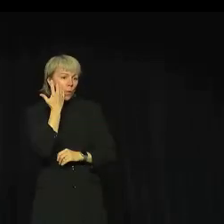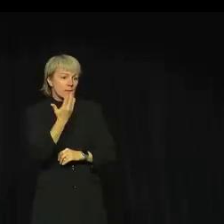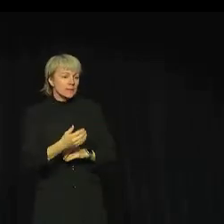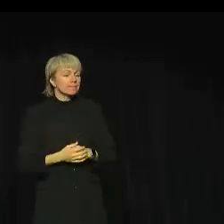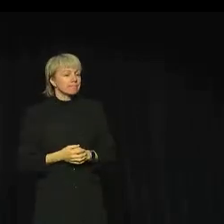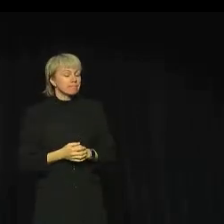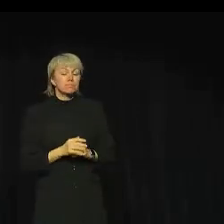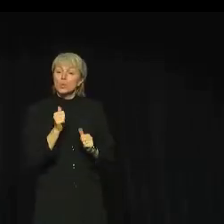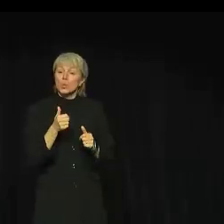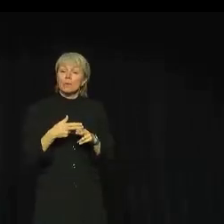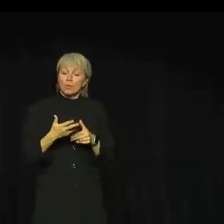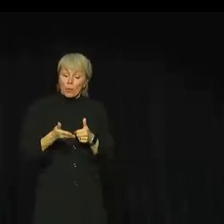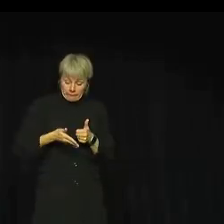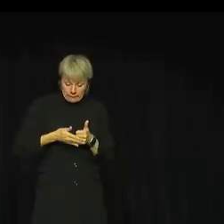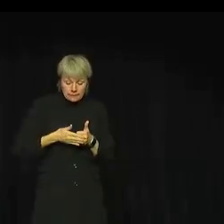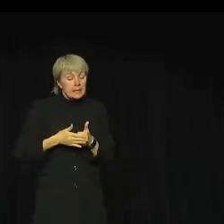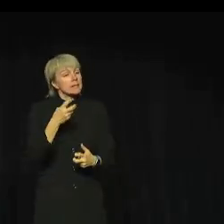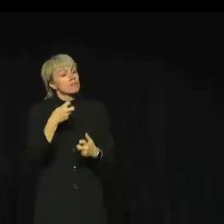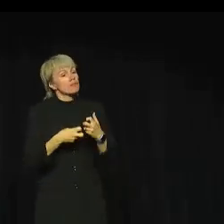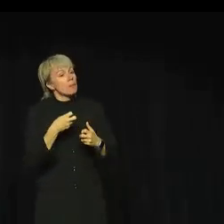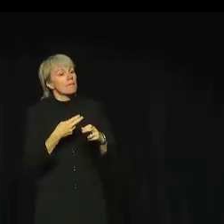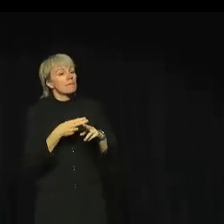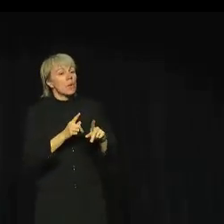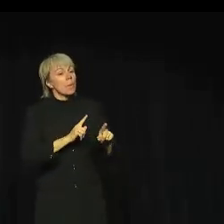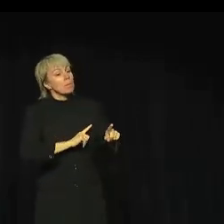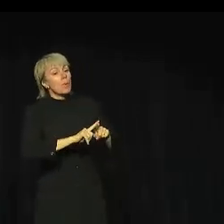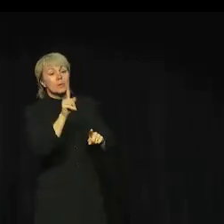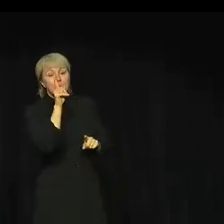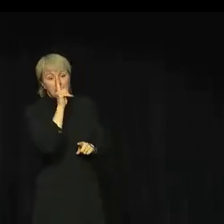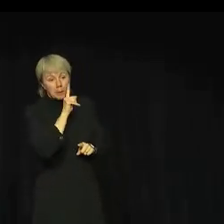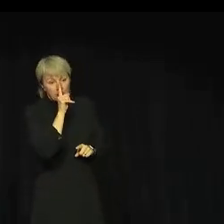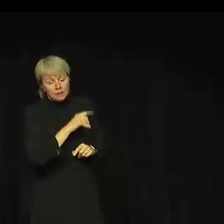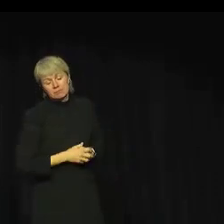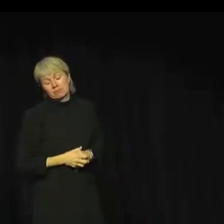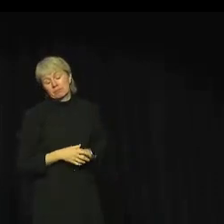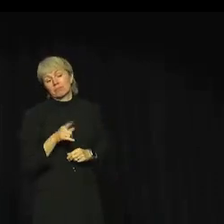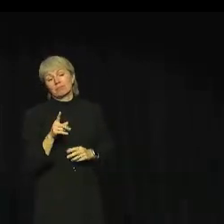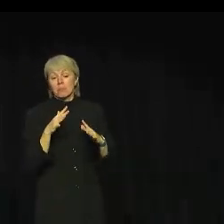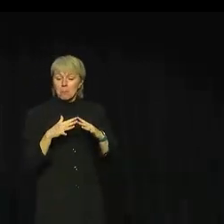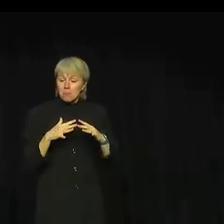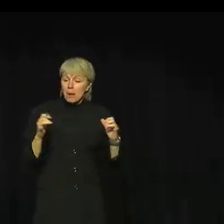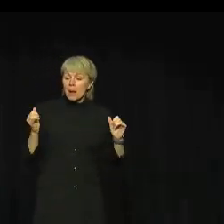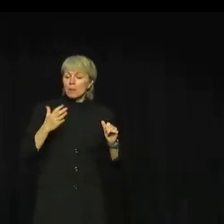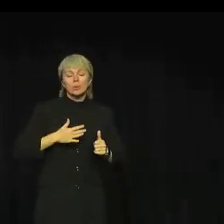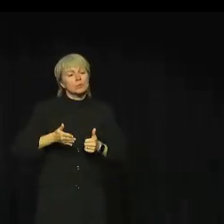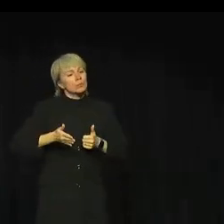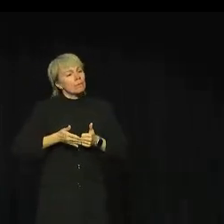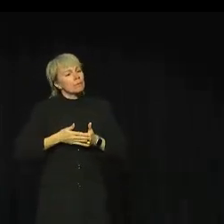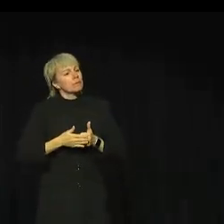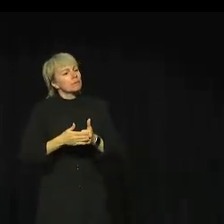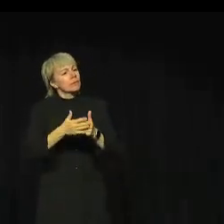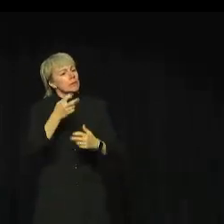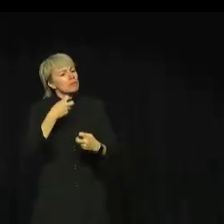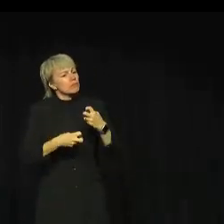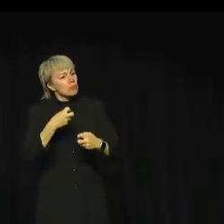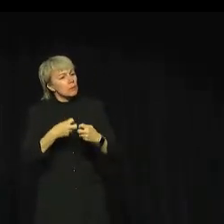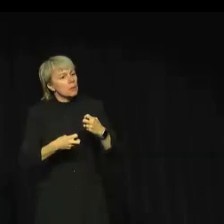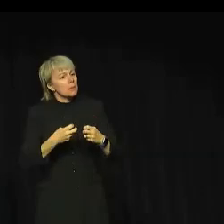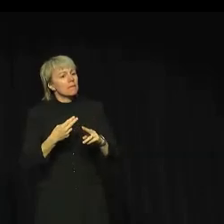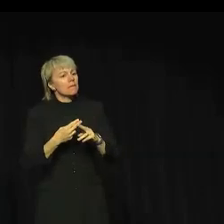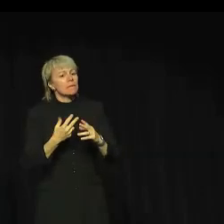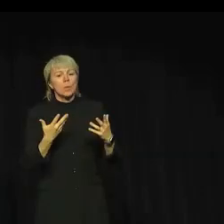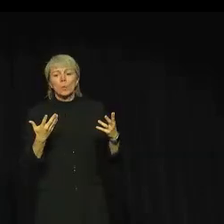in fixing up the problems of majorities. Parliament is seeking to fix up the problems in